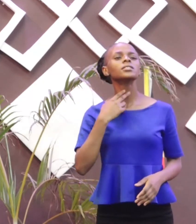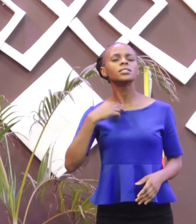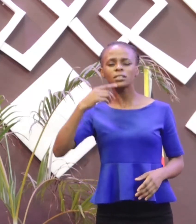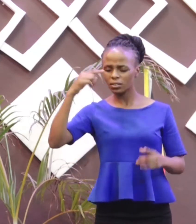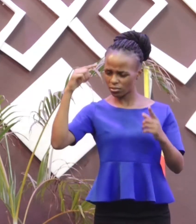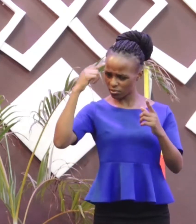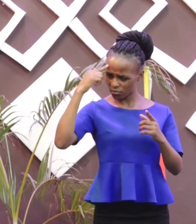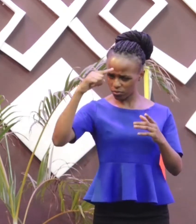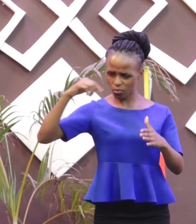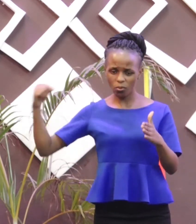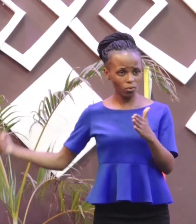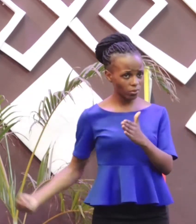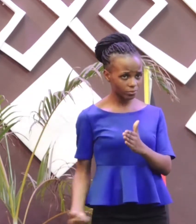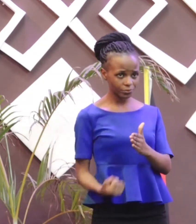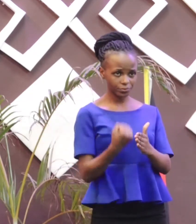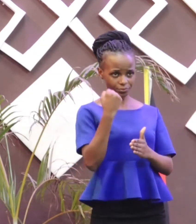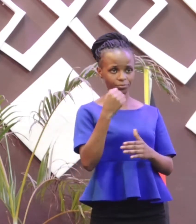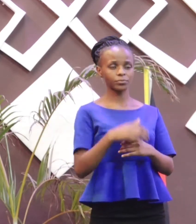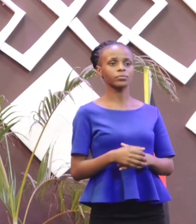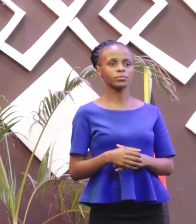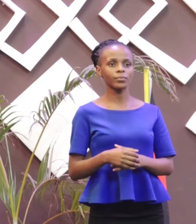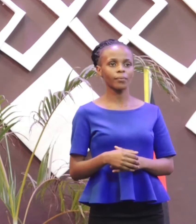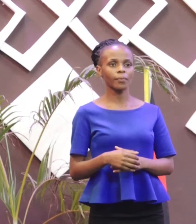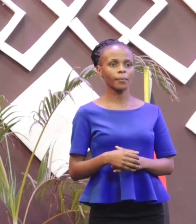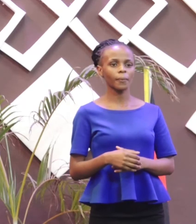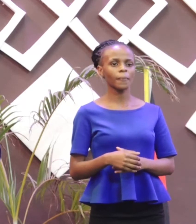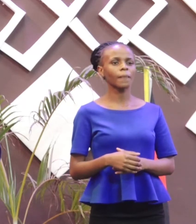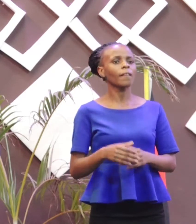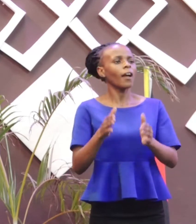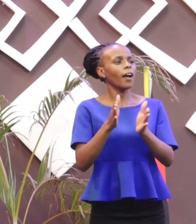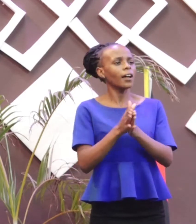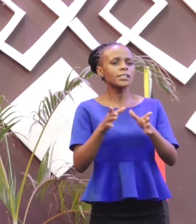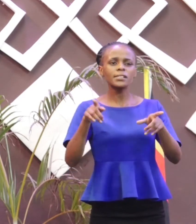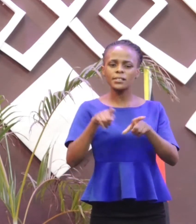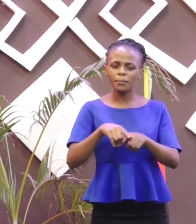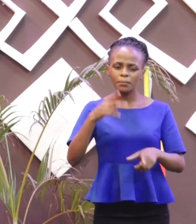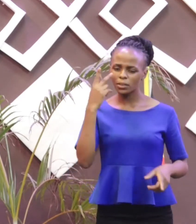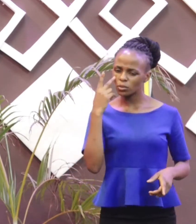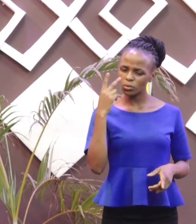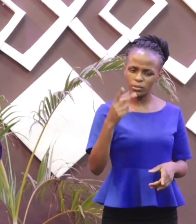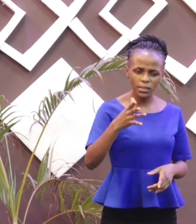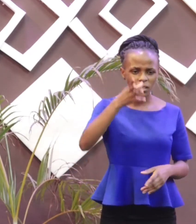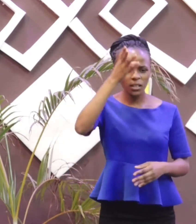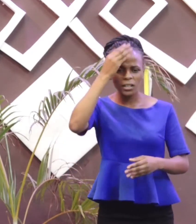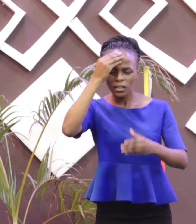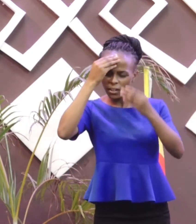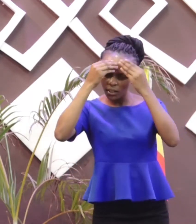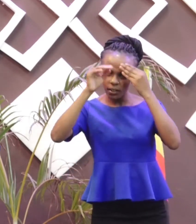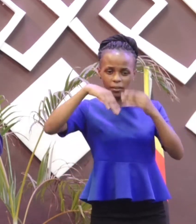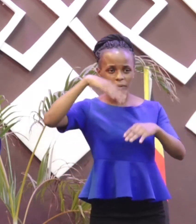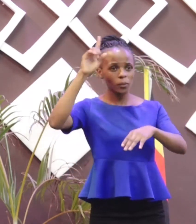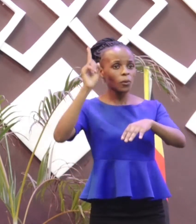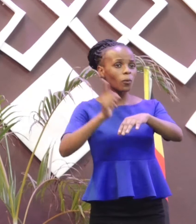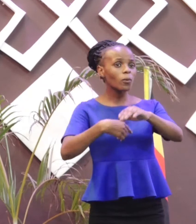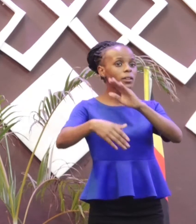Meaning, waliwo ekyetaagisa tubeerenga tugolokoka. And then you make a further study to find out what does it mean when God